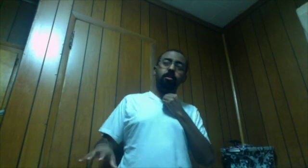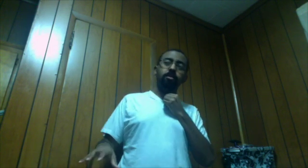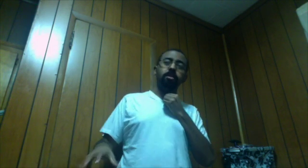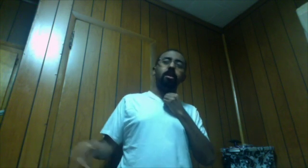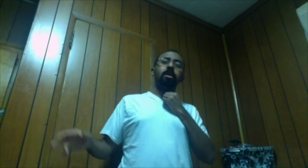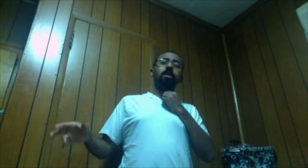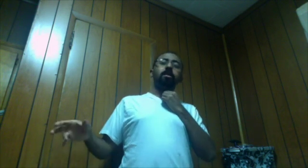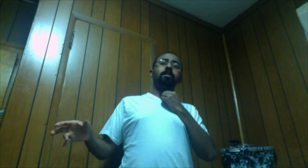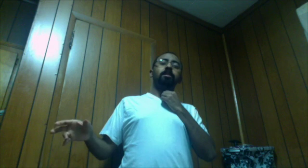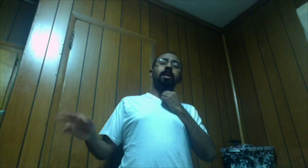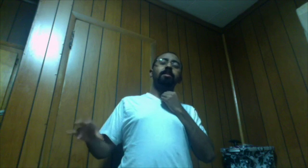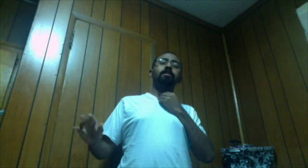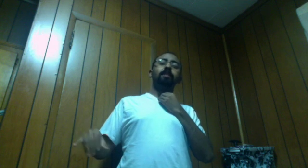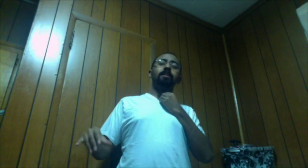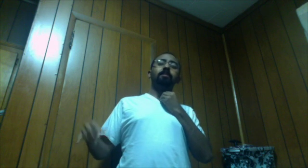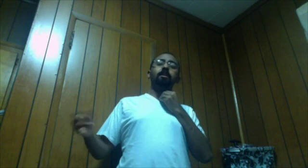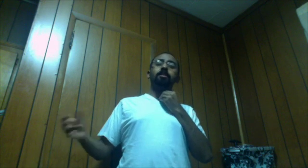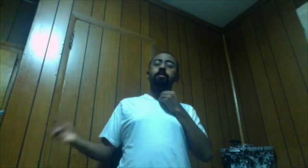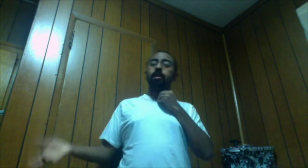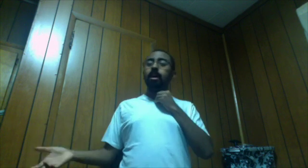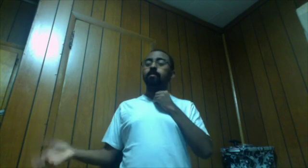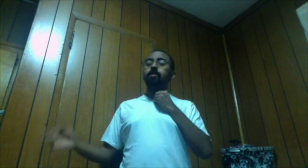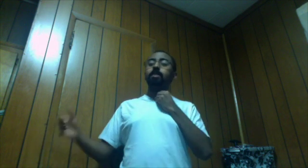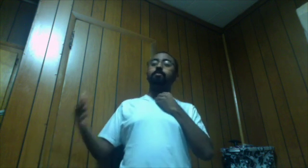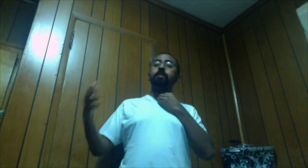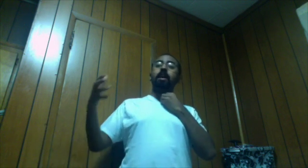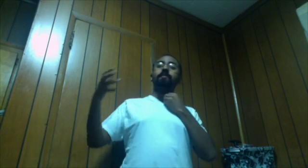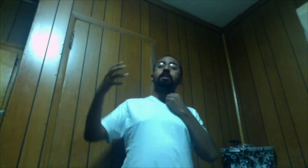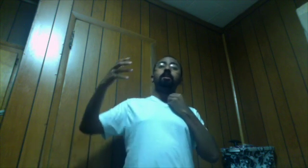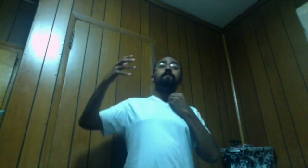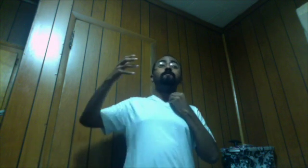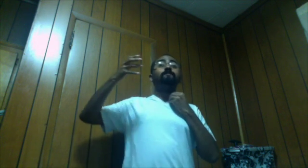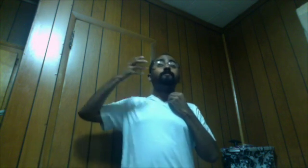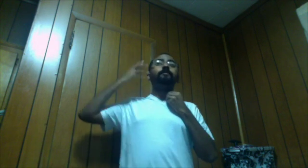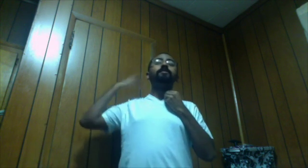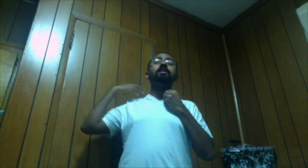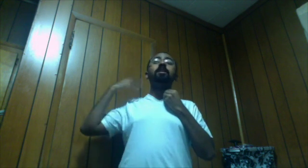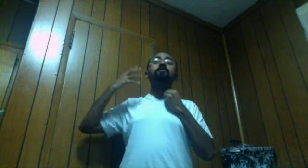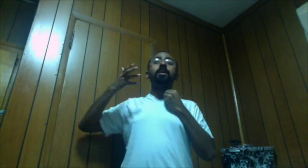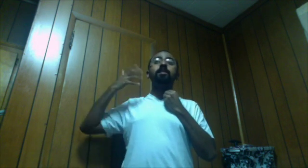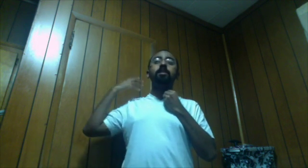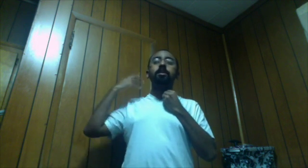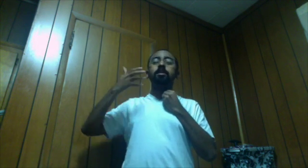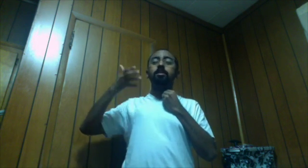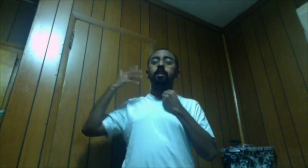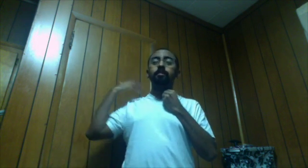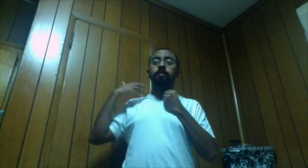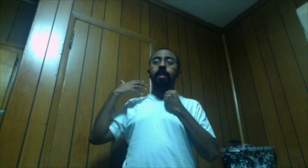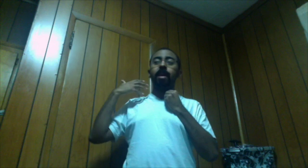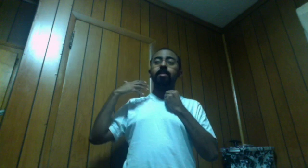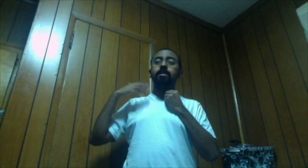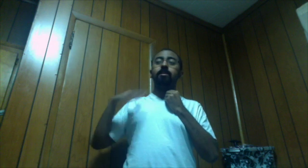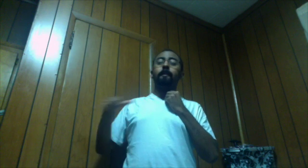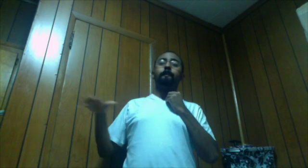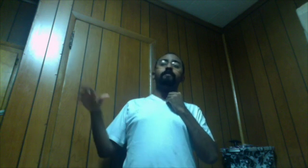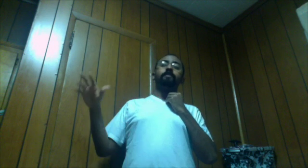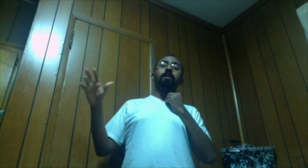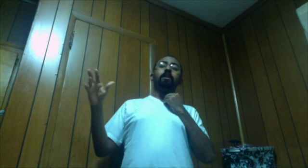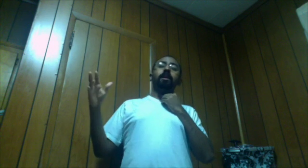Arbiters test them on their lives. The people have fleeting recollections of their past,